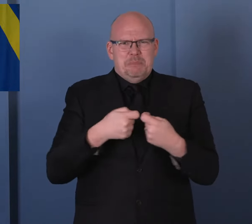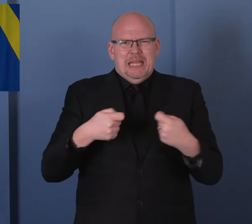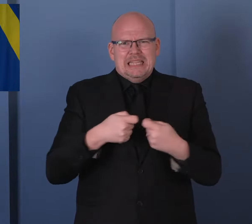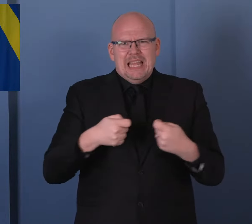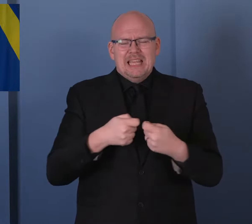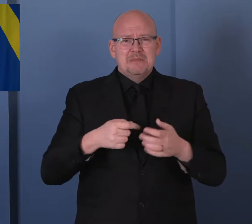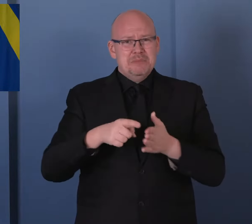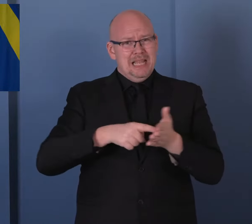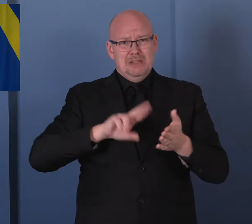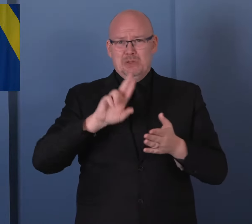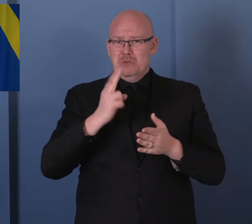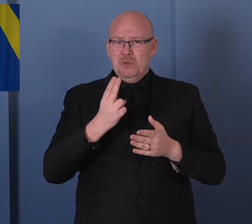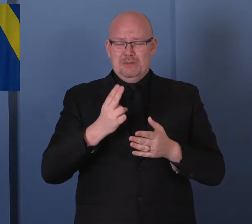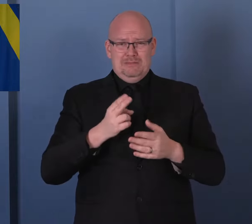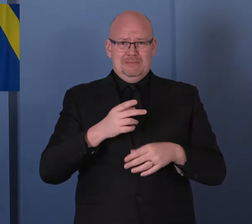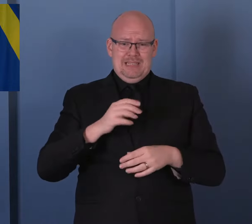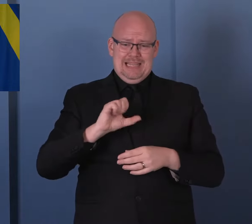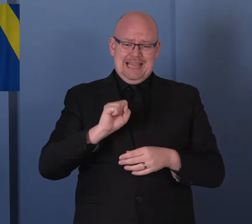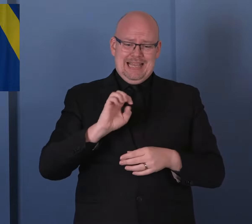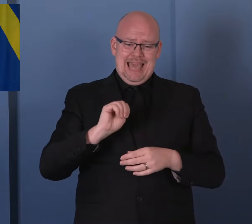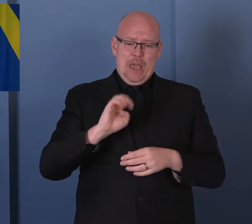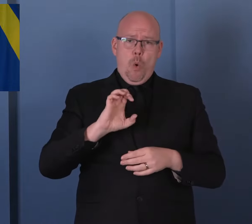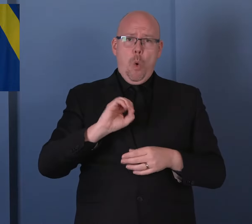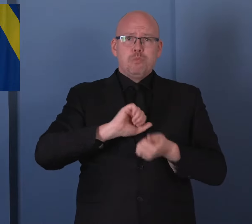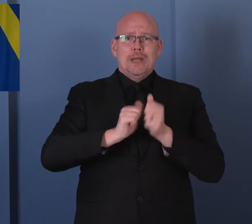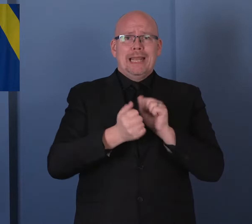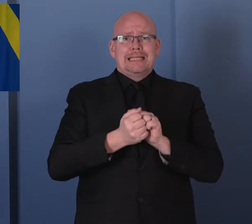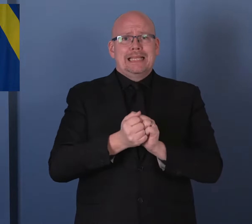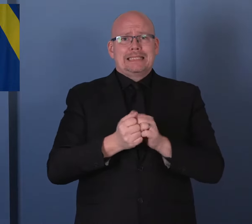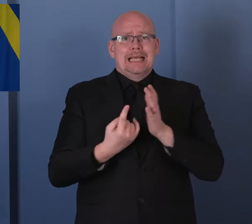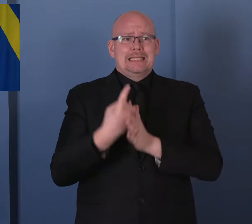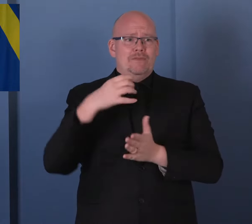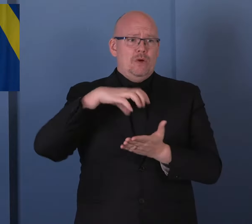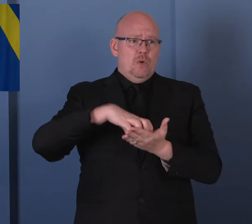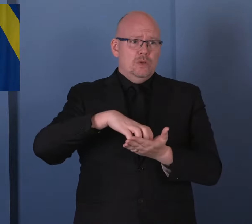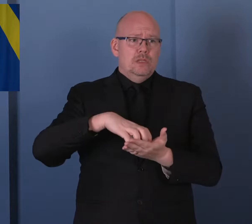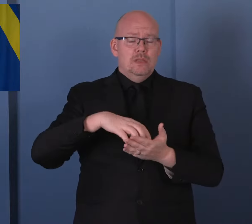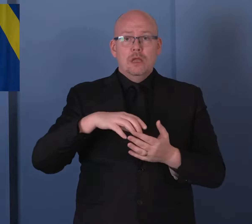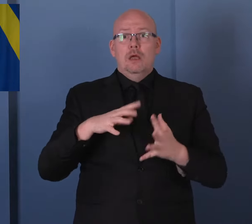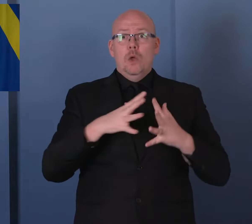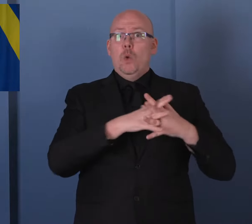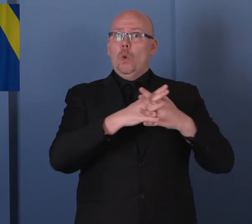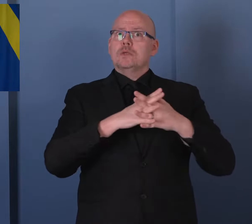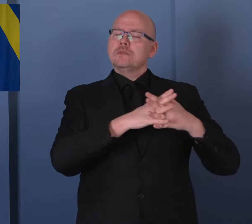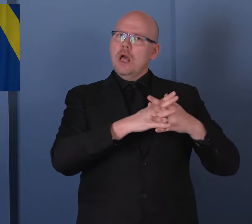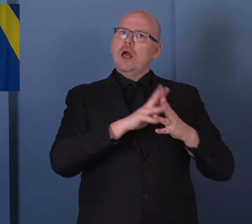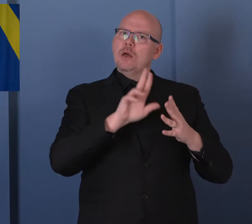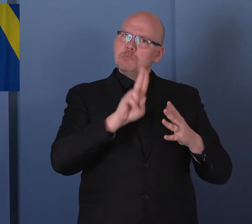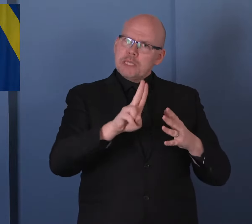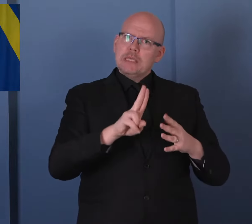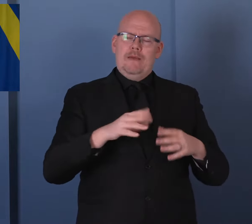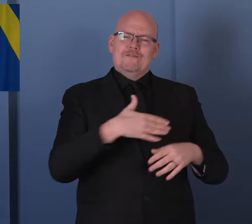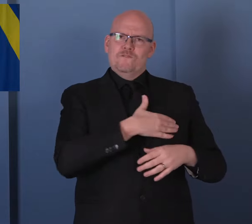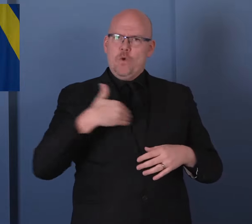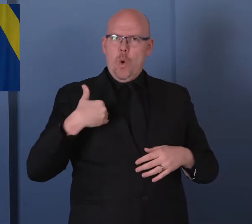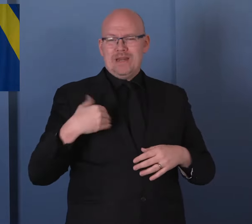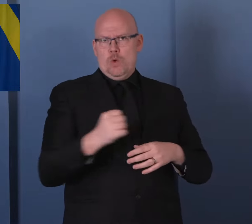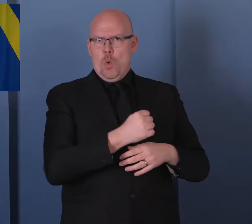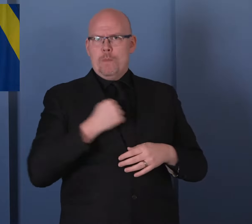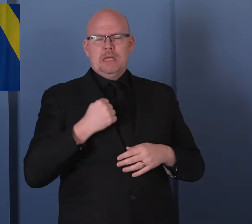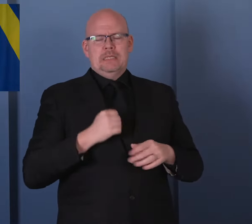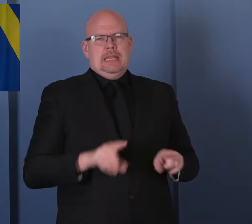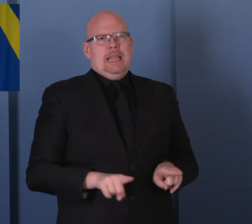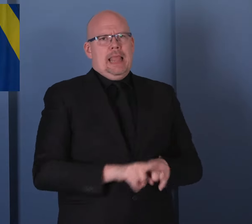in the current geopolitical situation. The United States is and remains Europe's closest